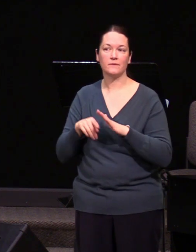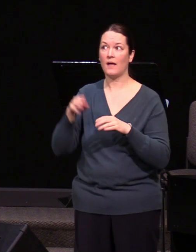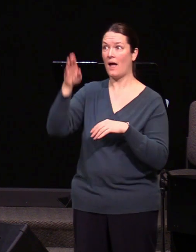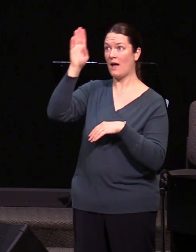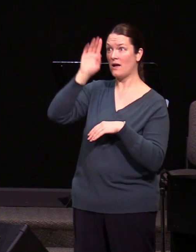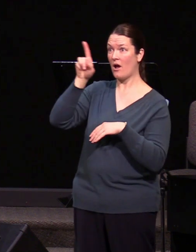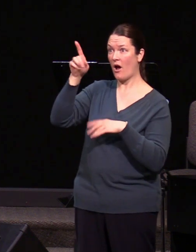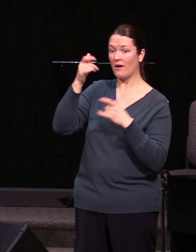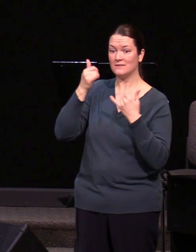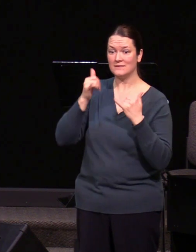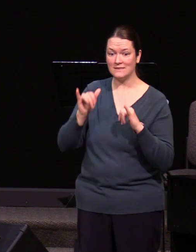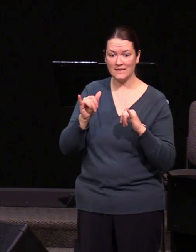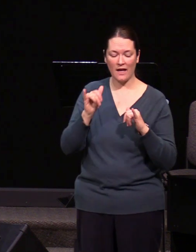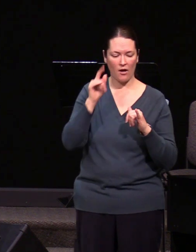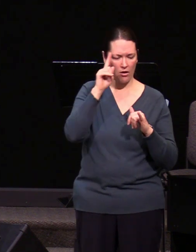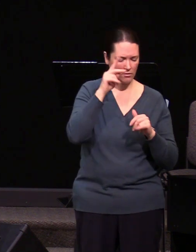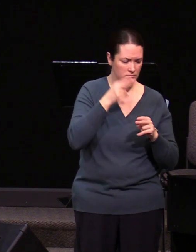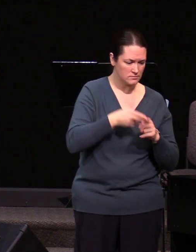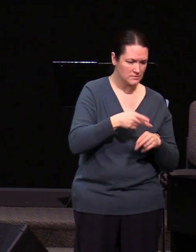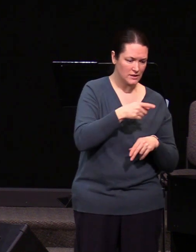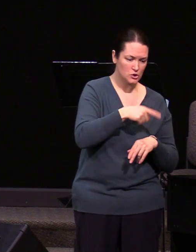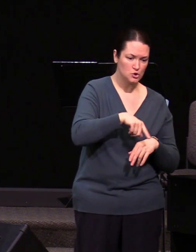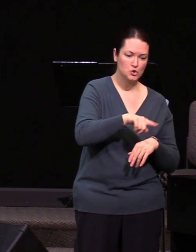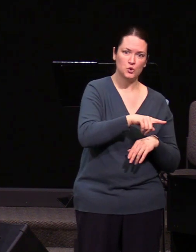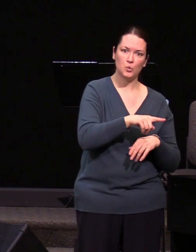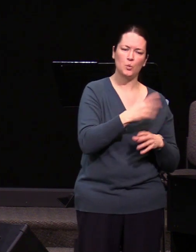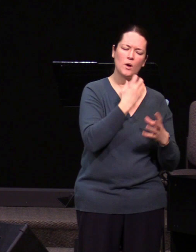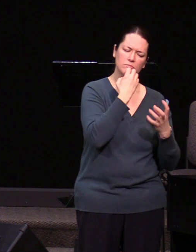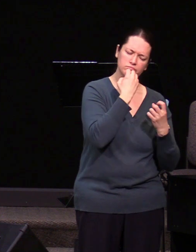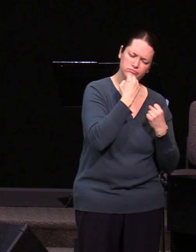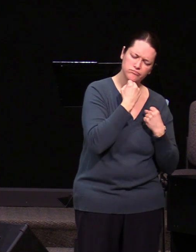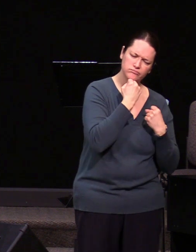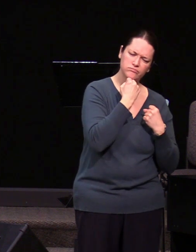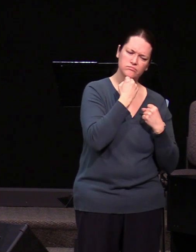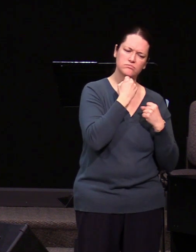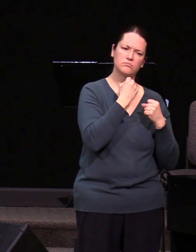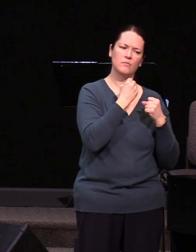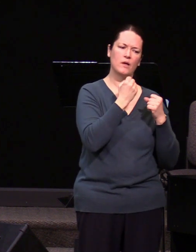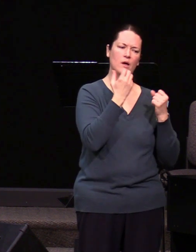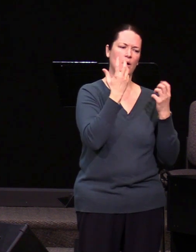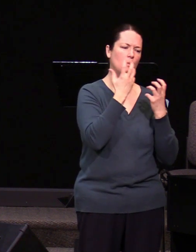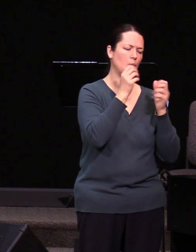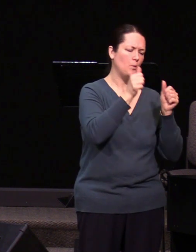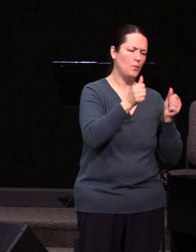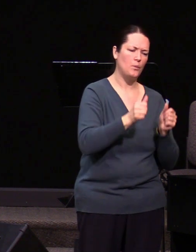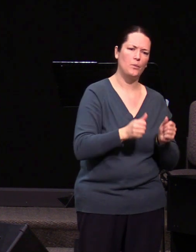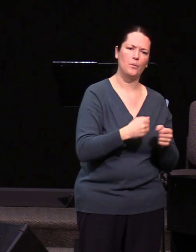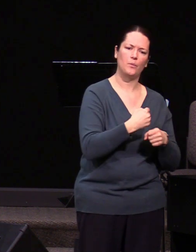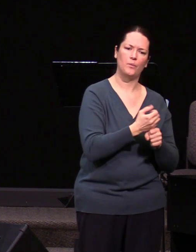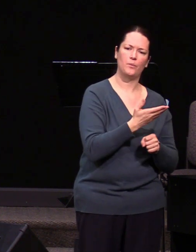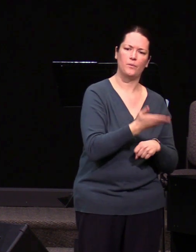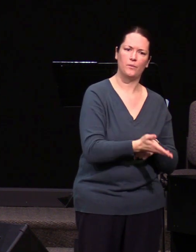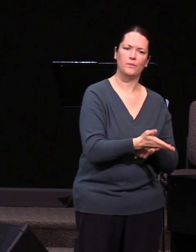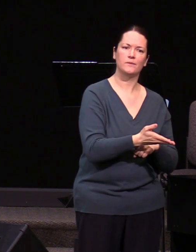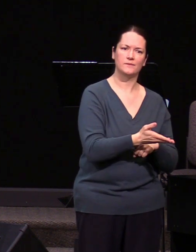God still considers you his cherished masterpiece.